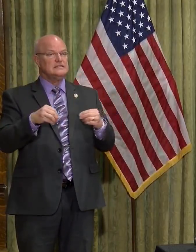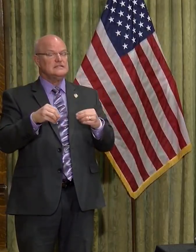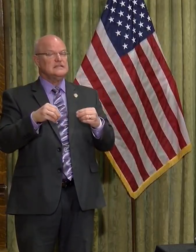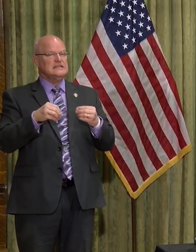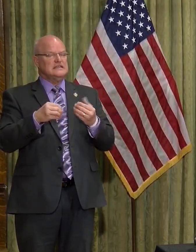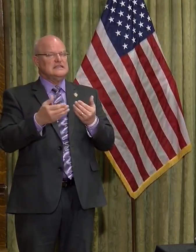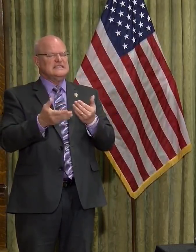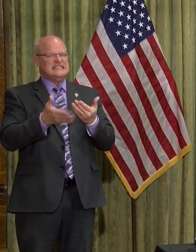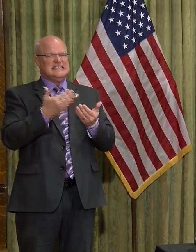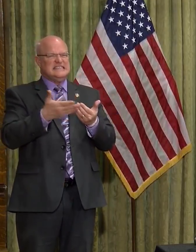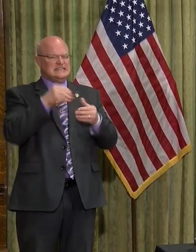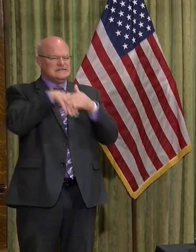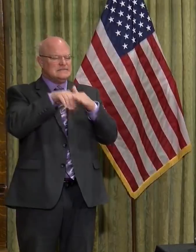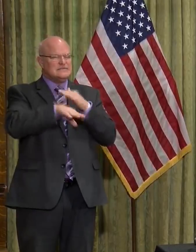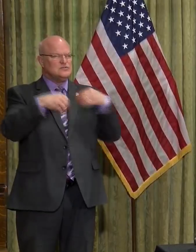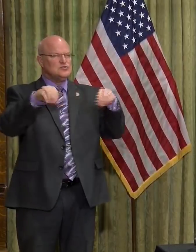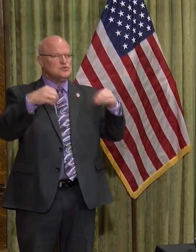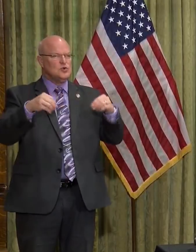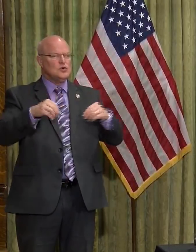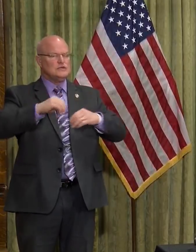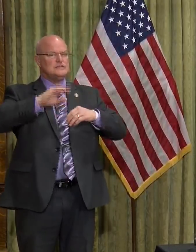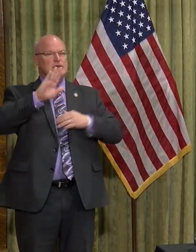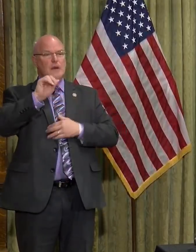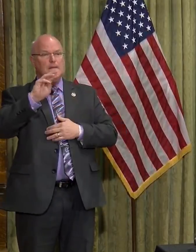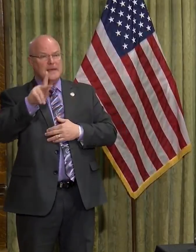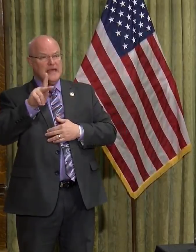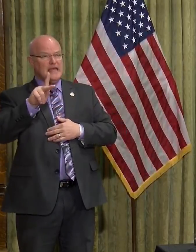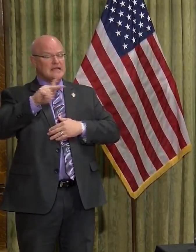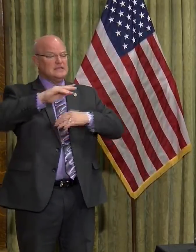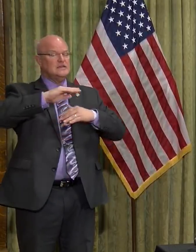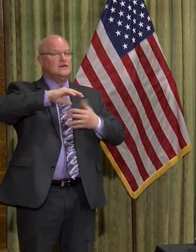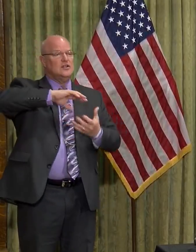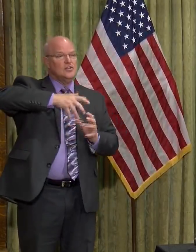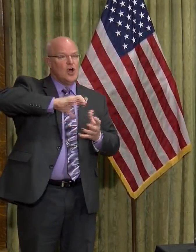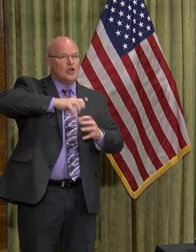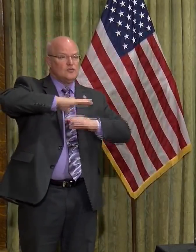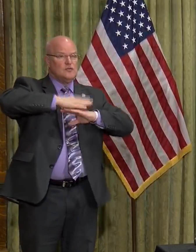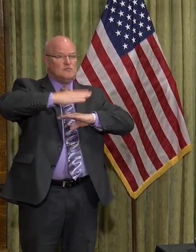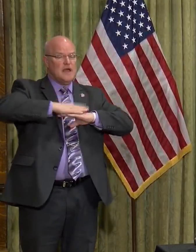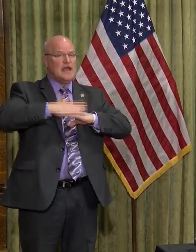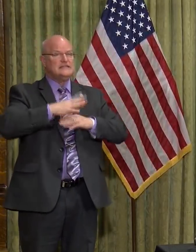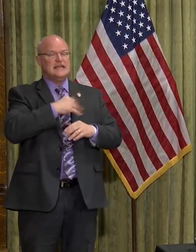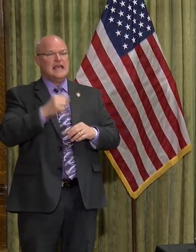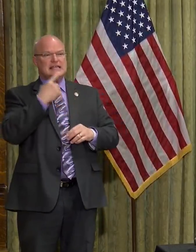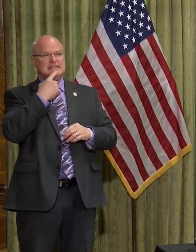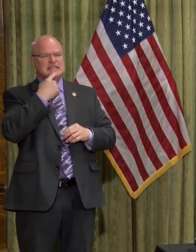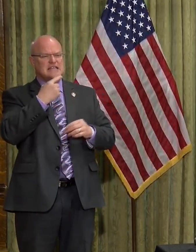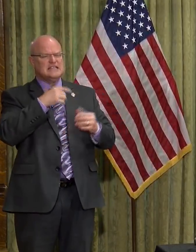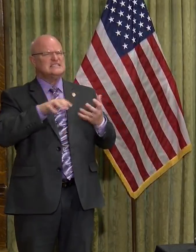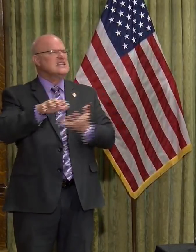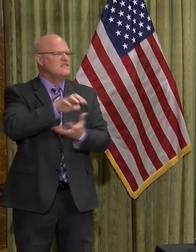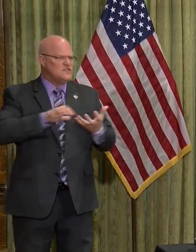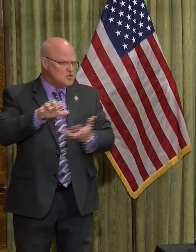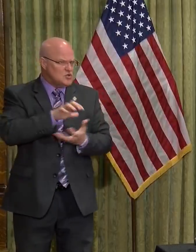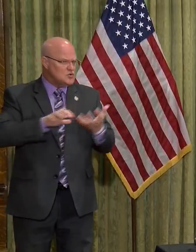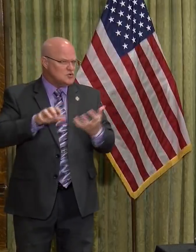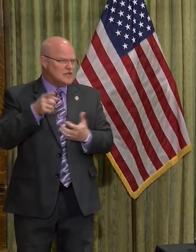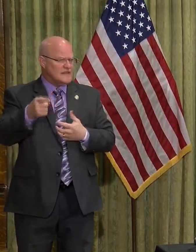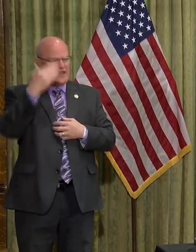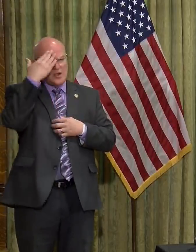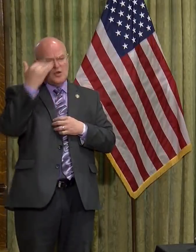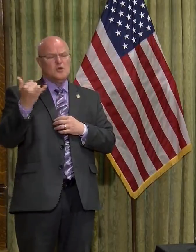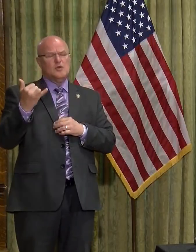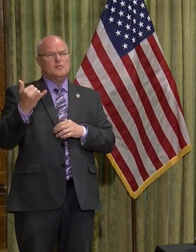convenience stores, banks, laundromats, and someone expressed it as a recipe for confusion